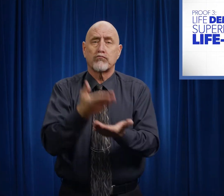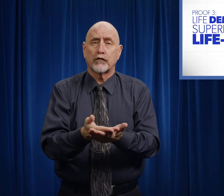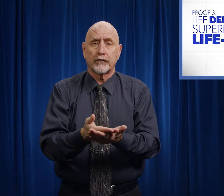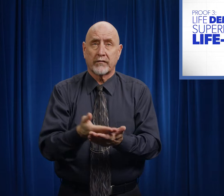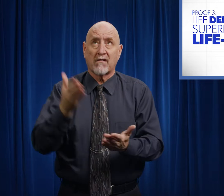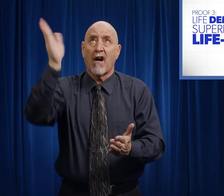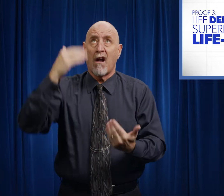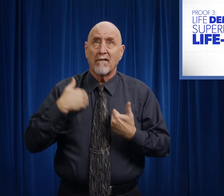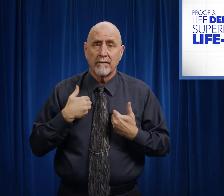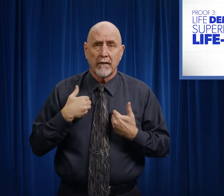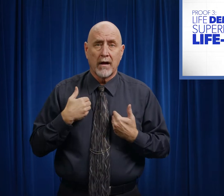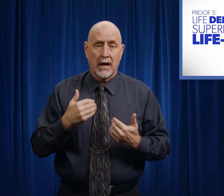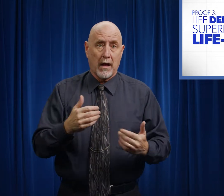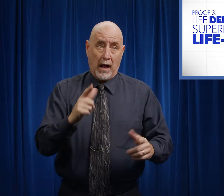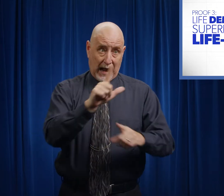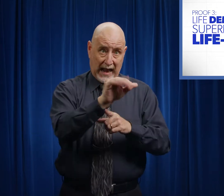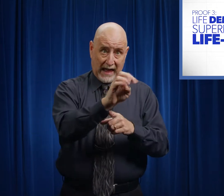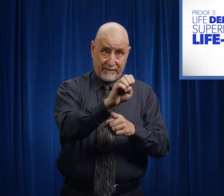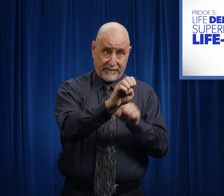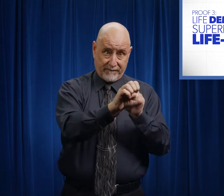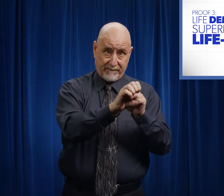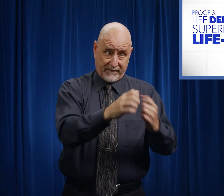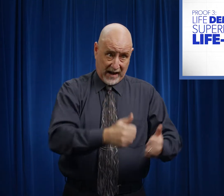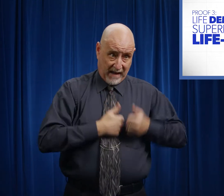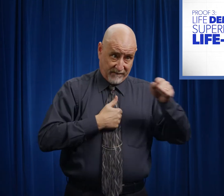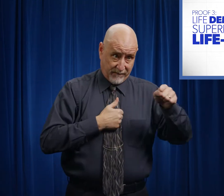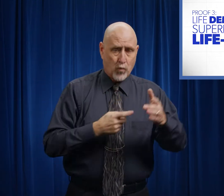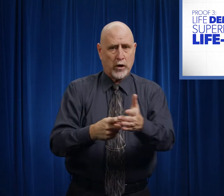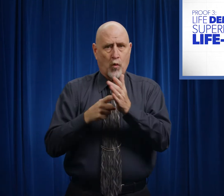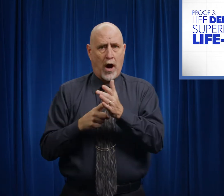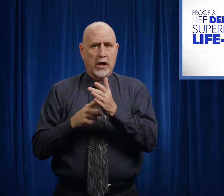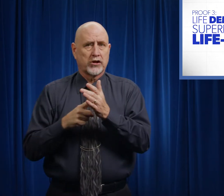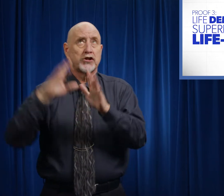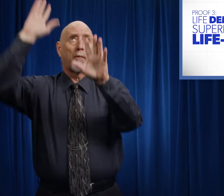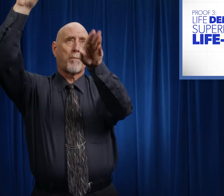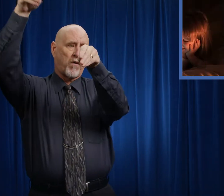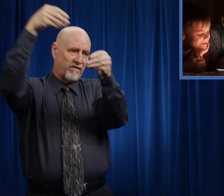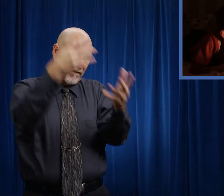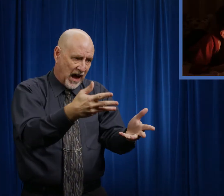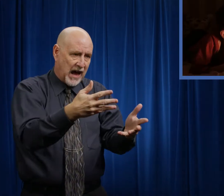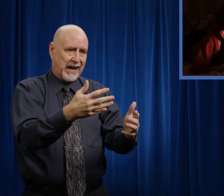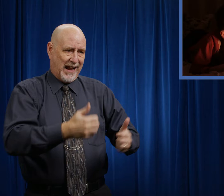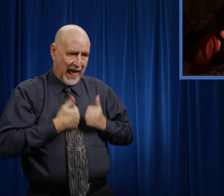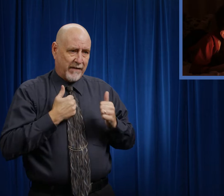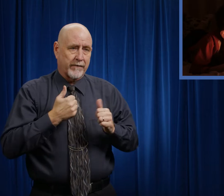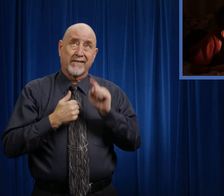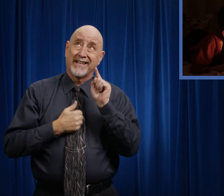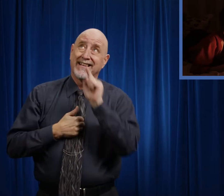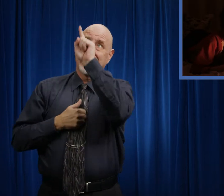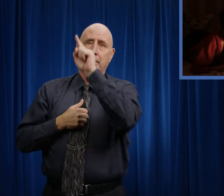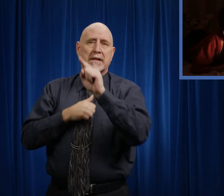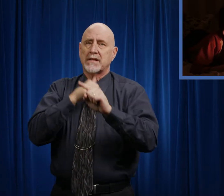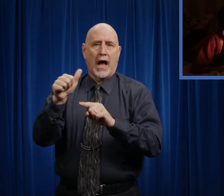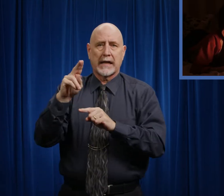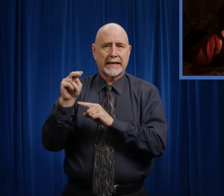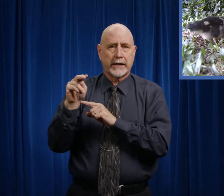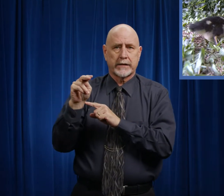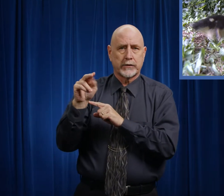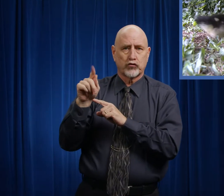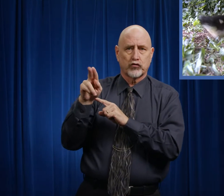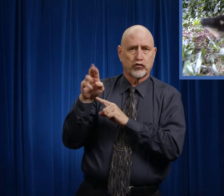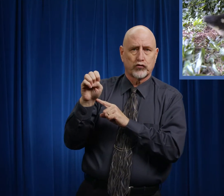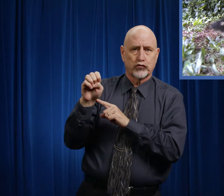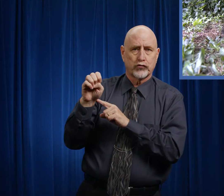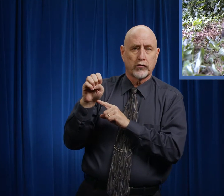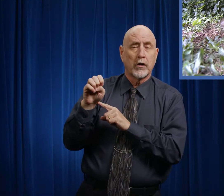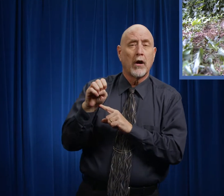life demands a supernatural life giver. You see, in the material world, we